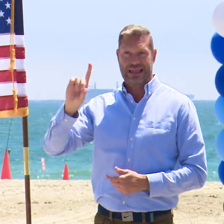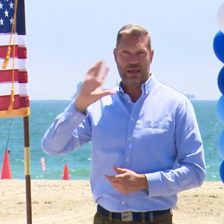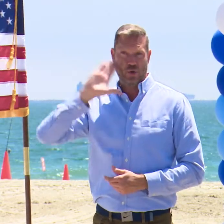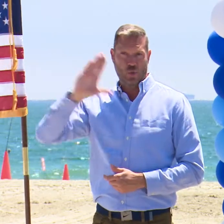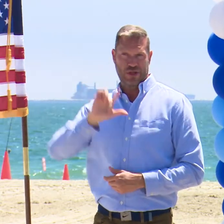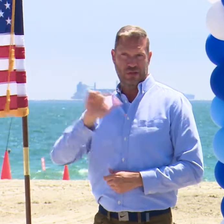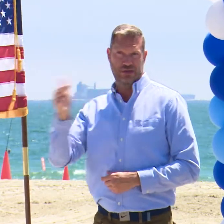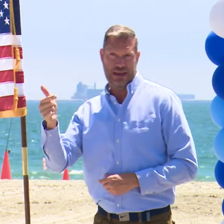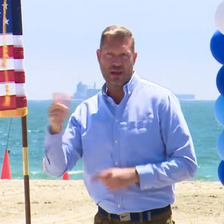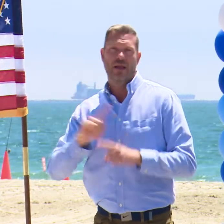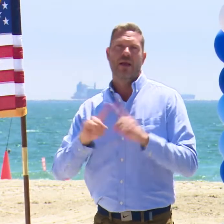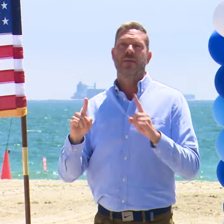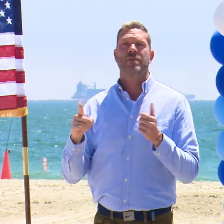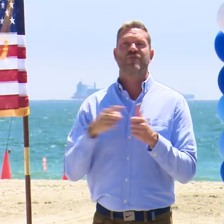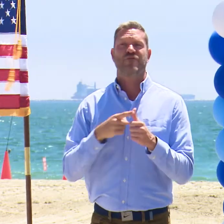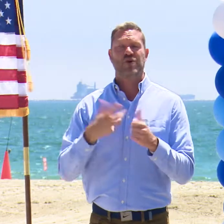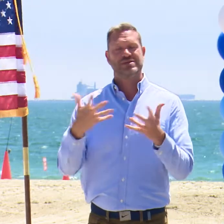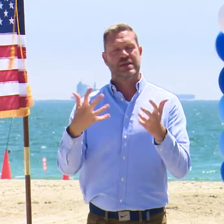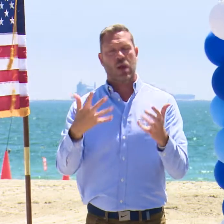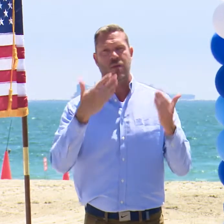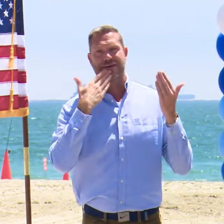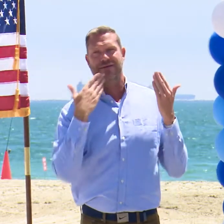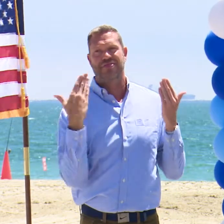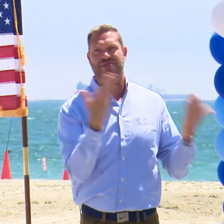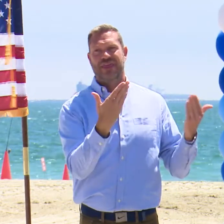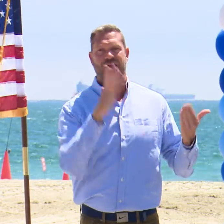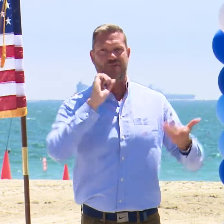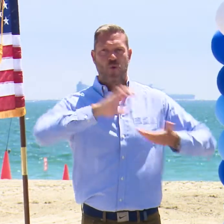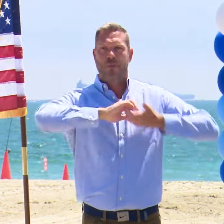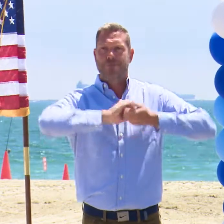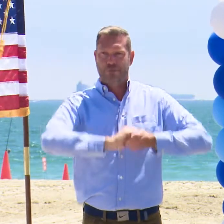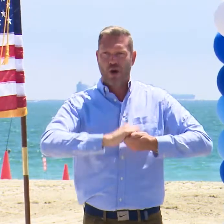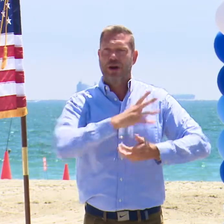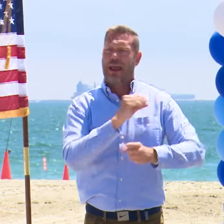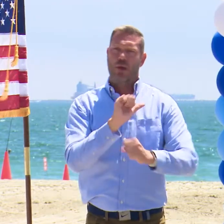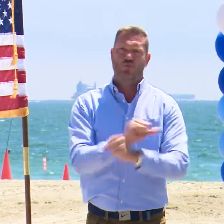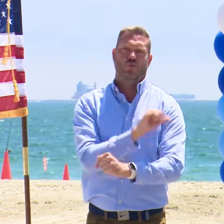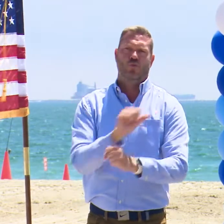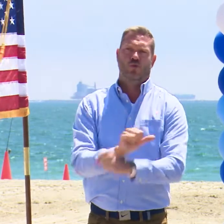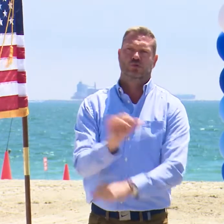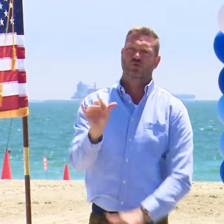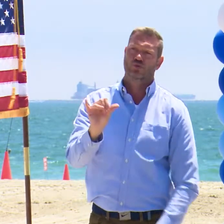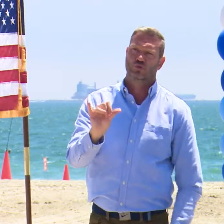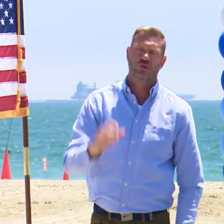next, but wanted to give him my thanks for his partnership and hard work as well.